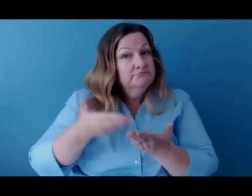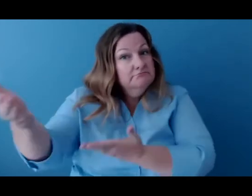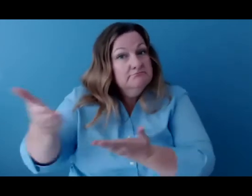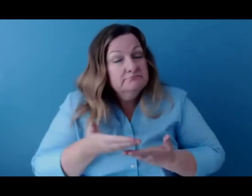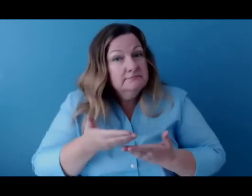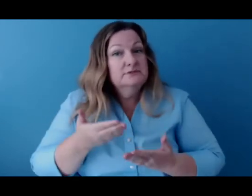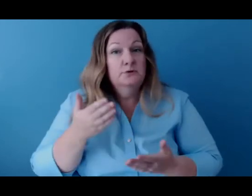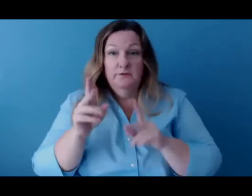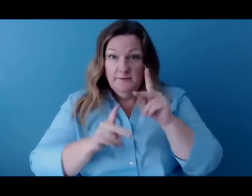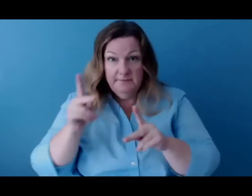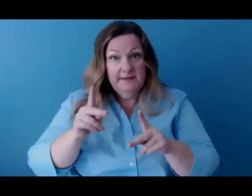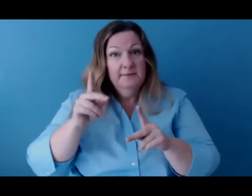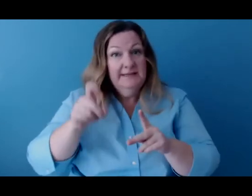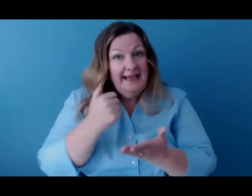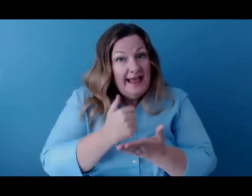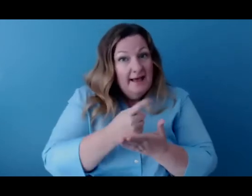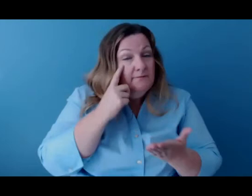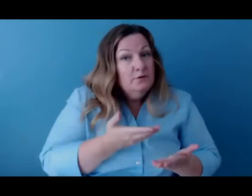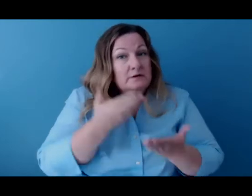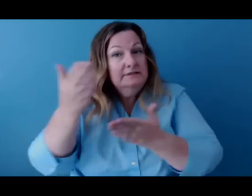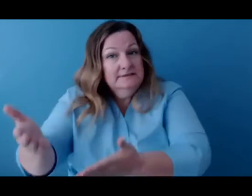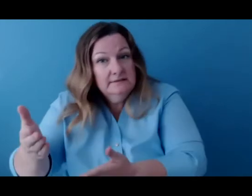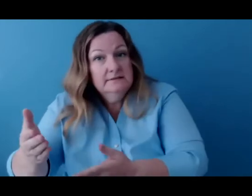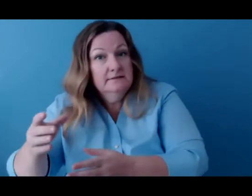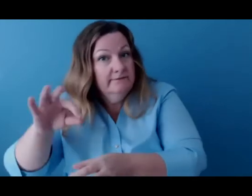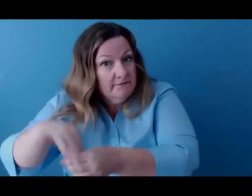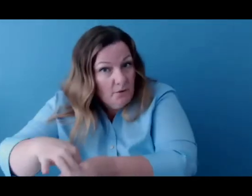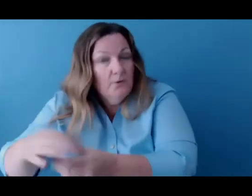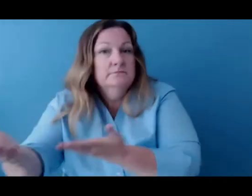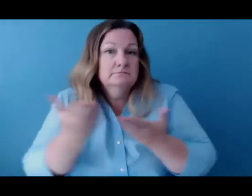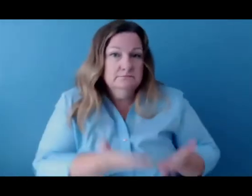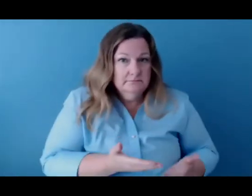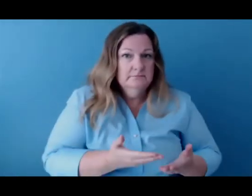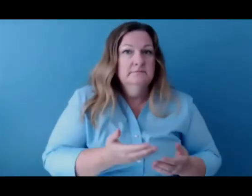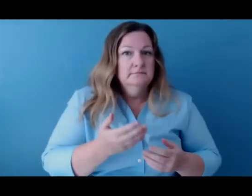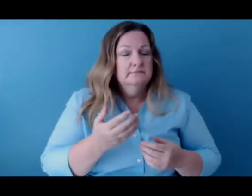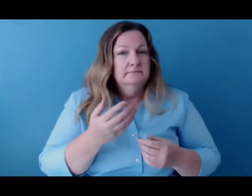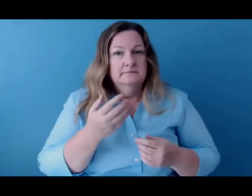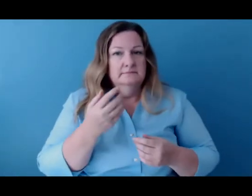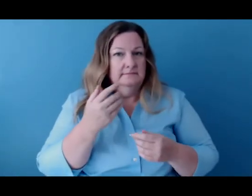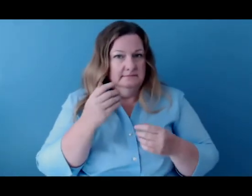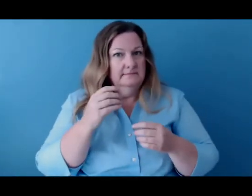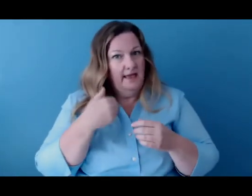get to a certain location to do it, have that ability.